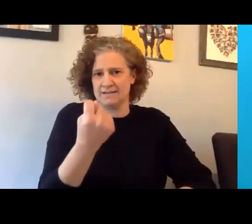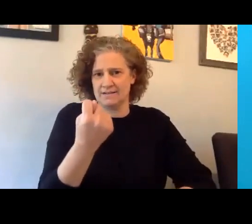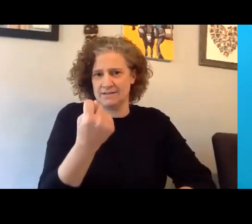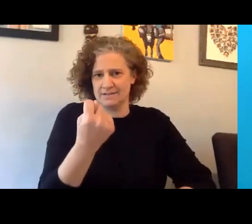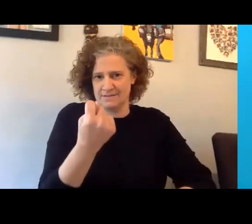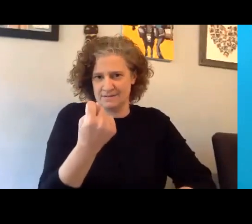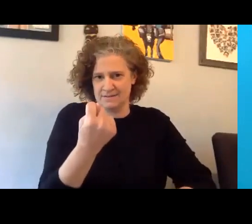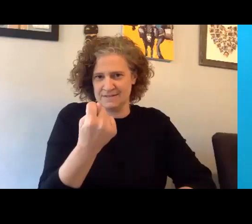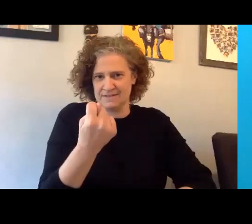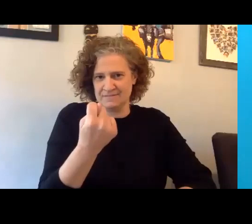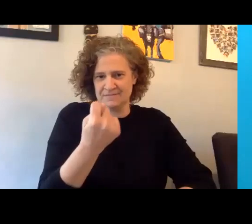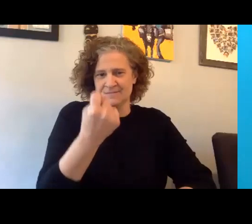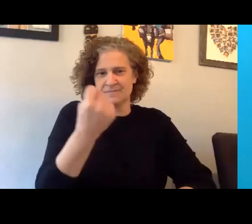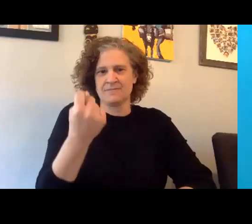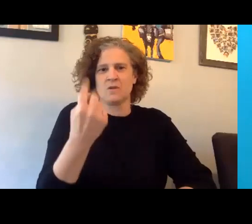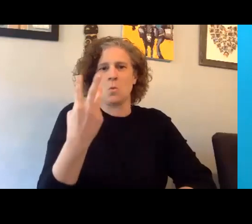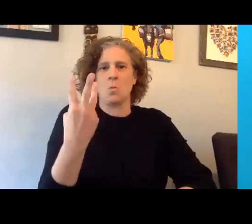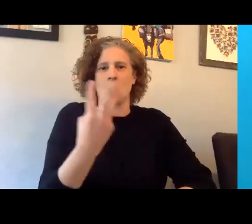Tuesday with a T.